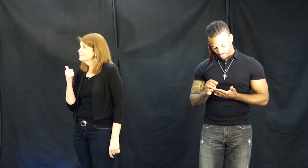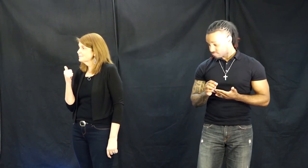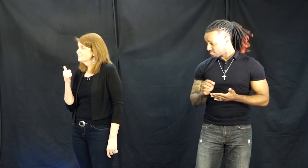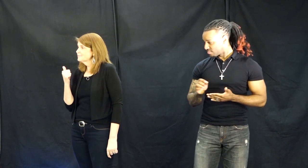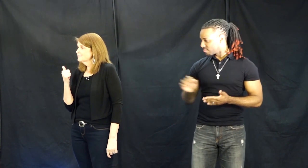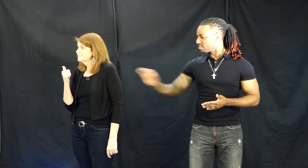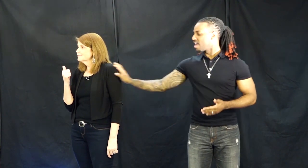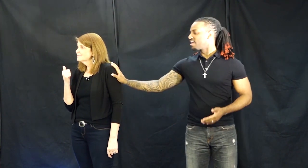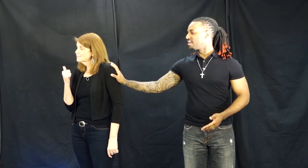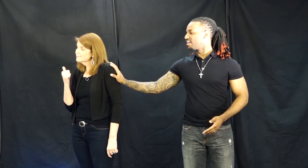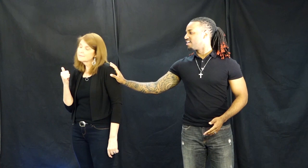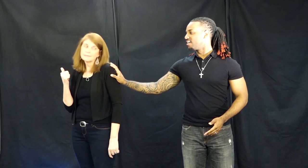Hey,